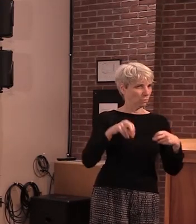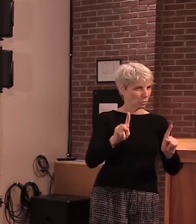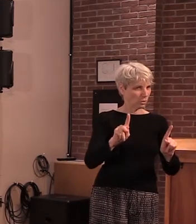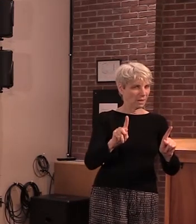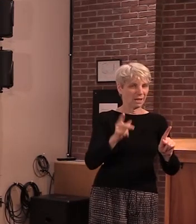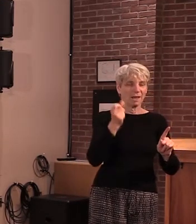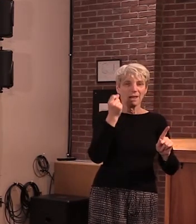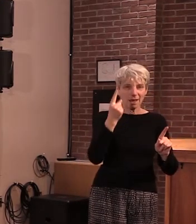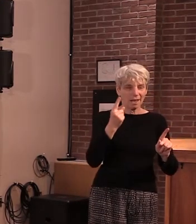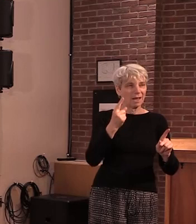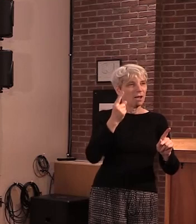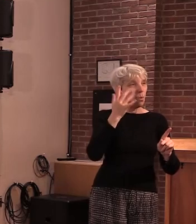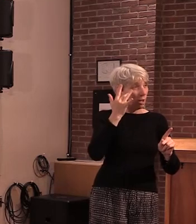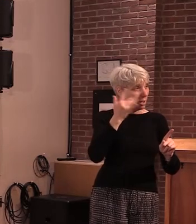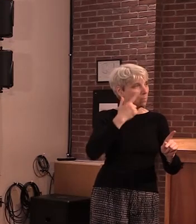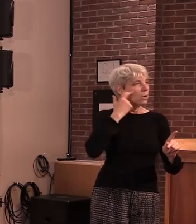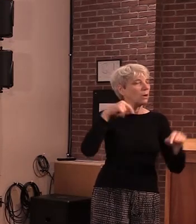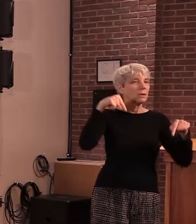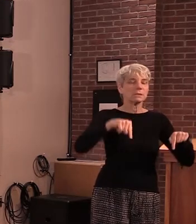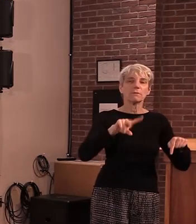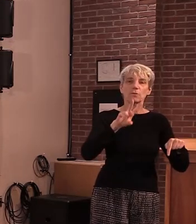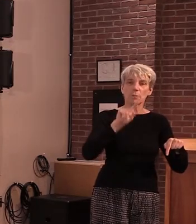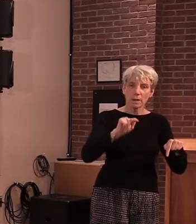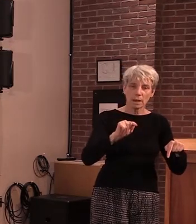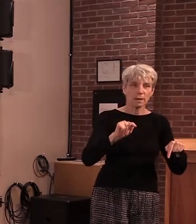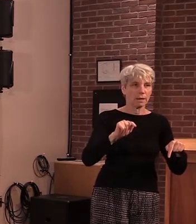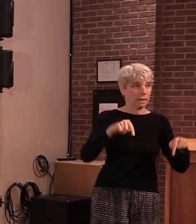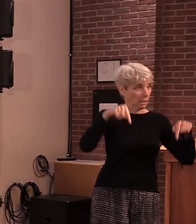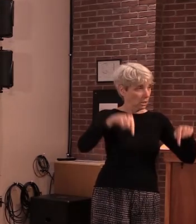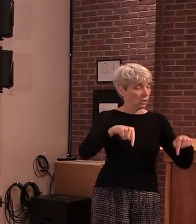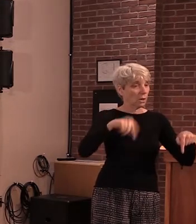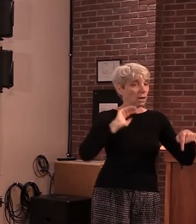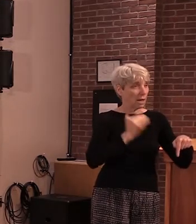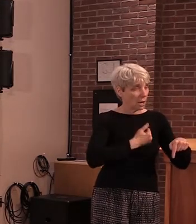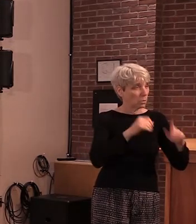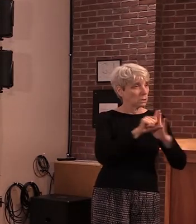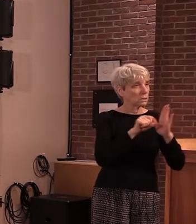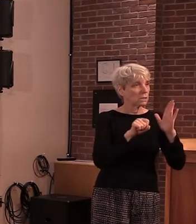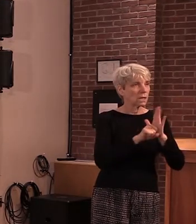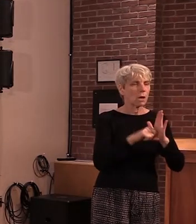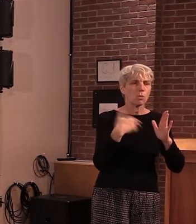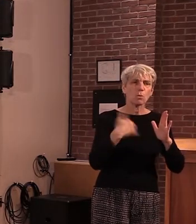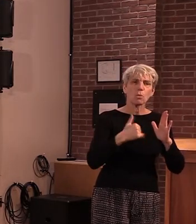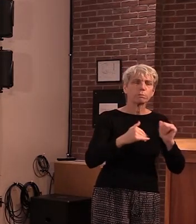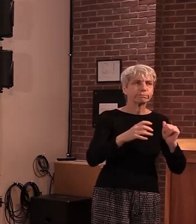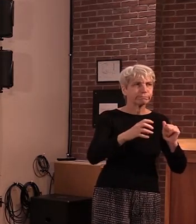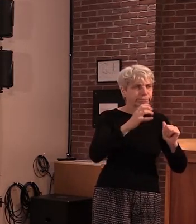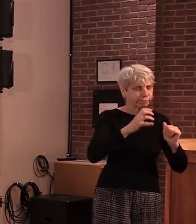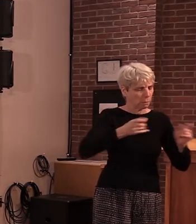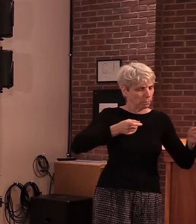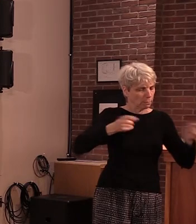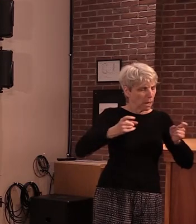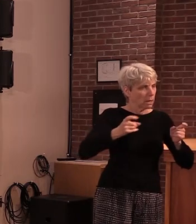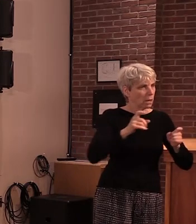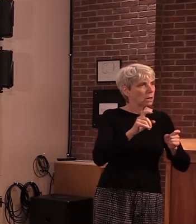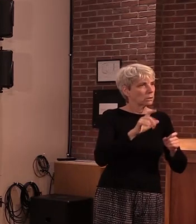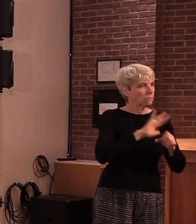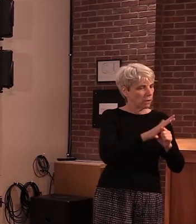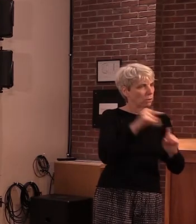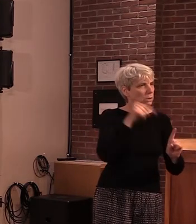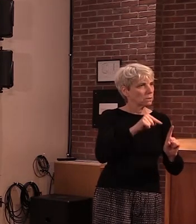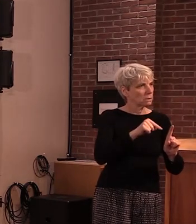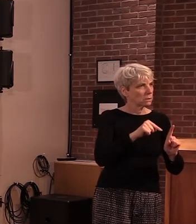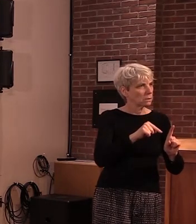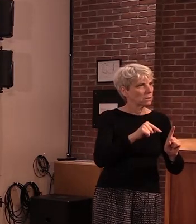able to contemplate reopening our schools in Vermont is that as a state, we have adopted a disciplined approach to managing the virus and have achieved a high level